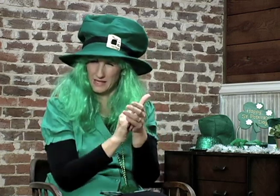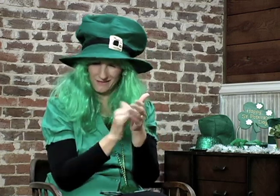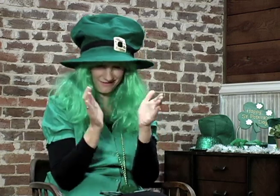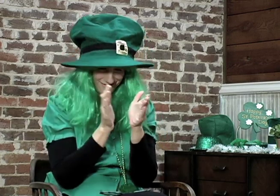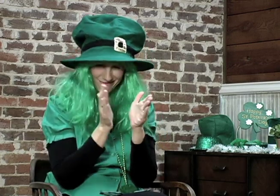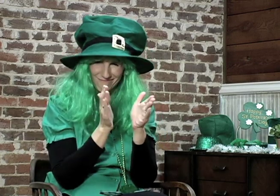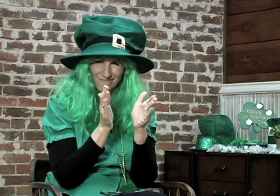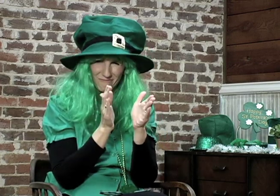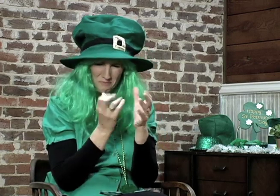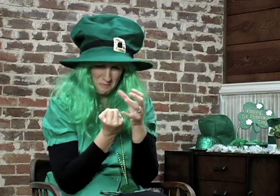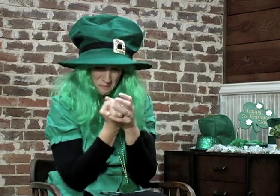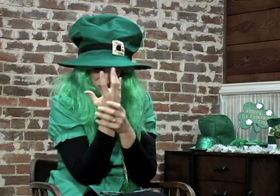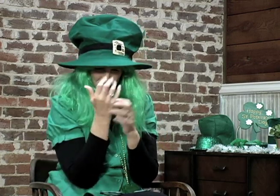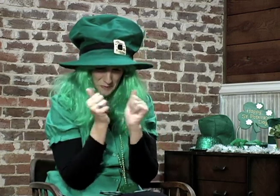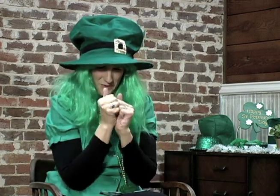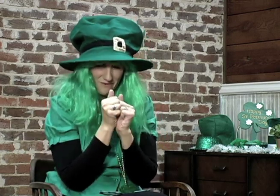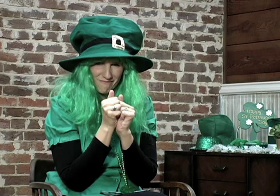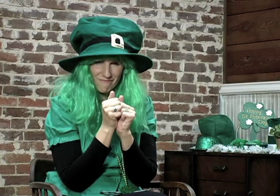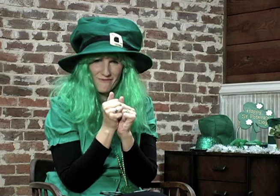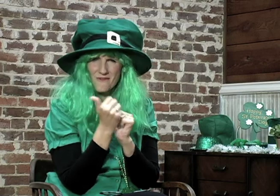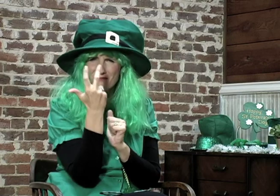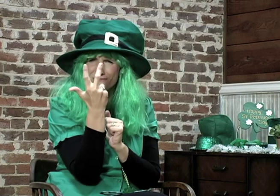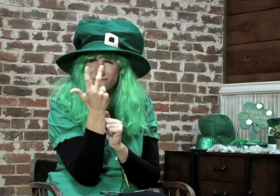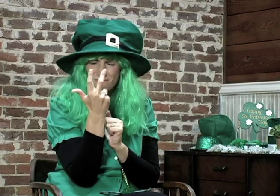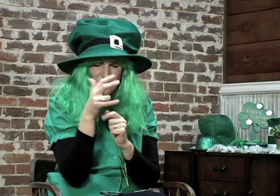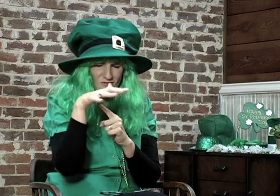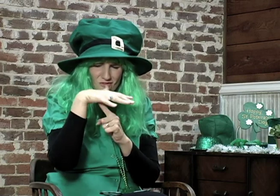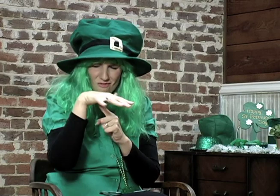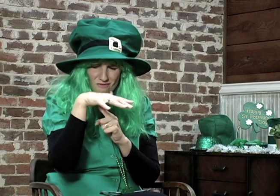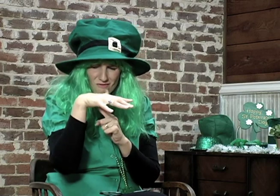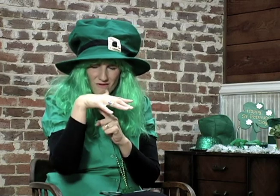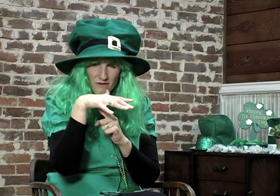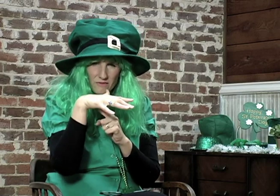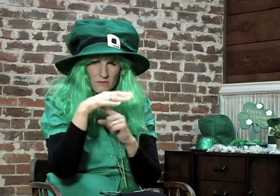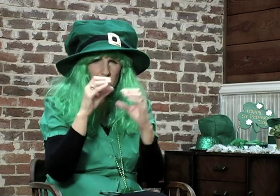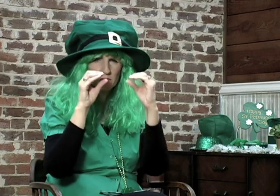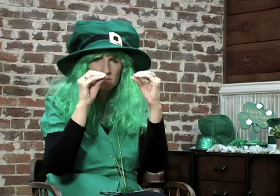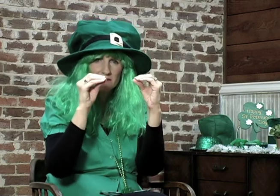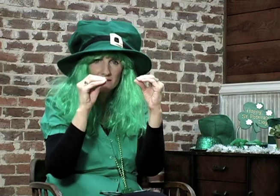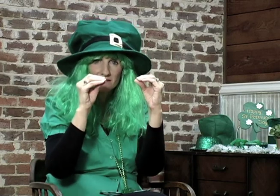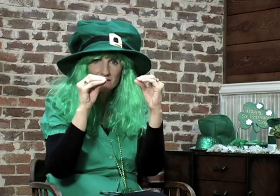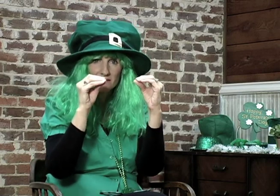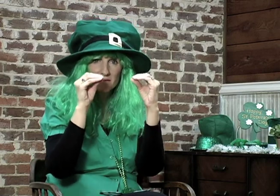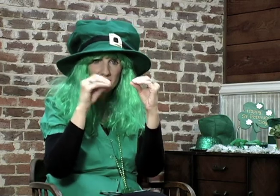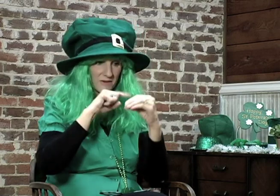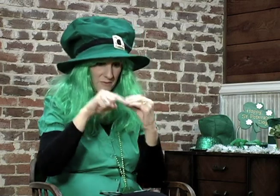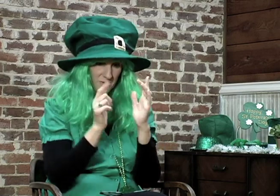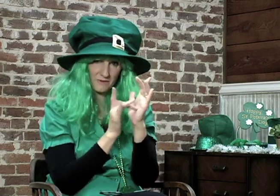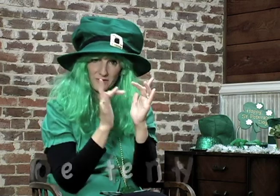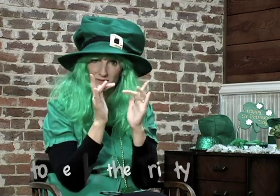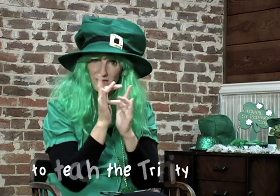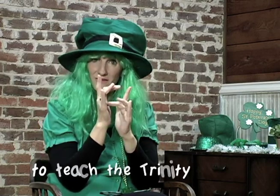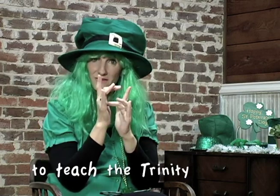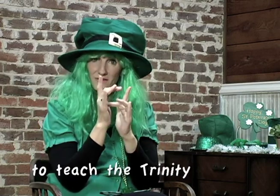He used that little plant that had three different parts of its leaf to teach about